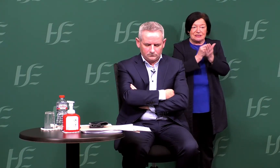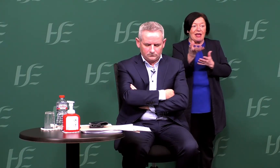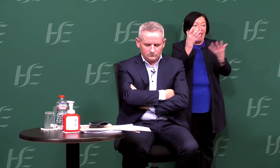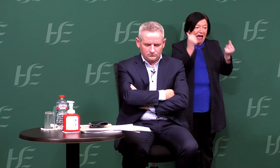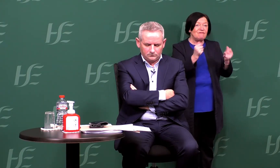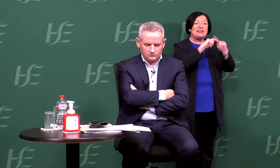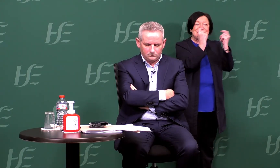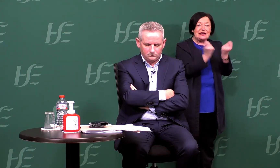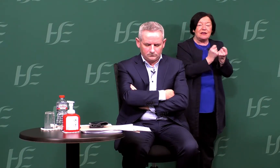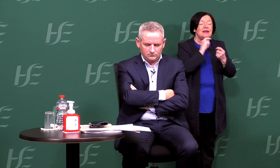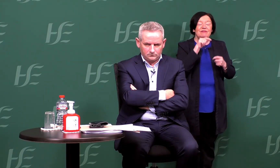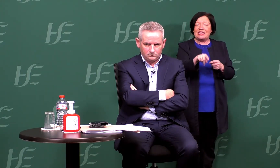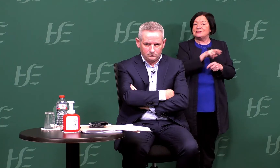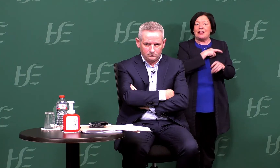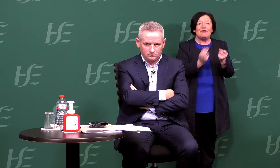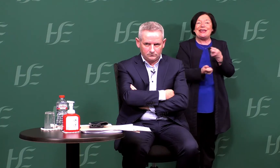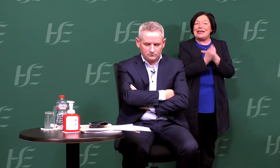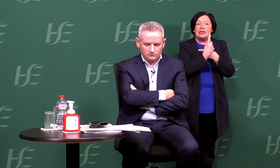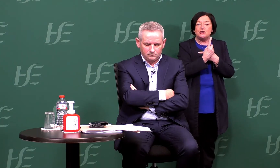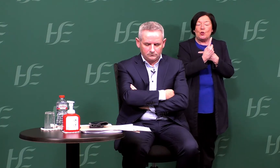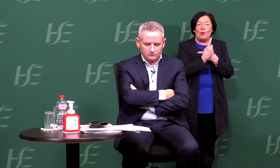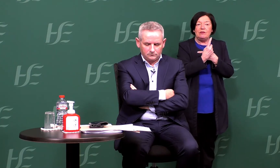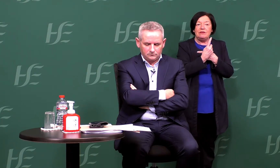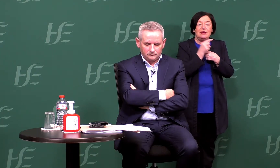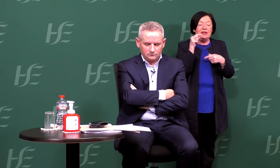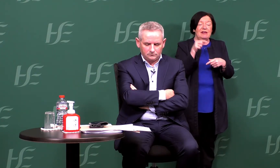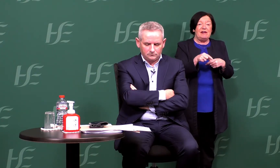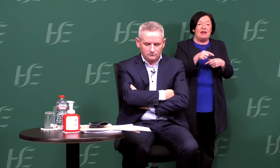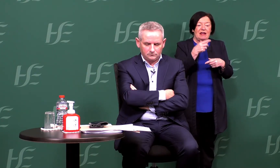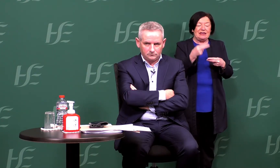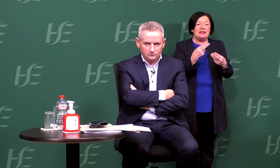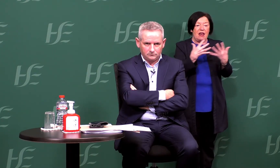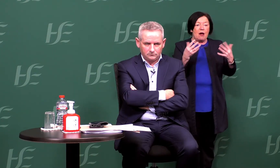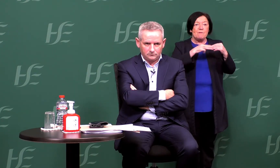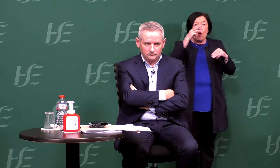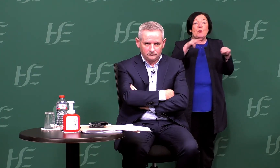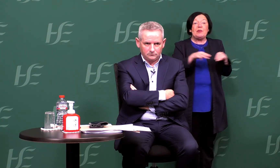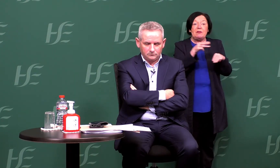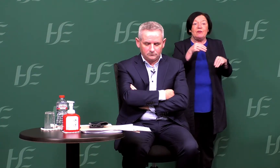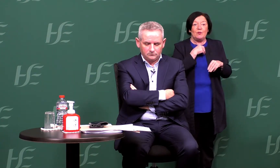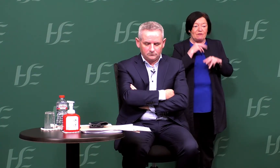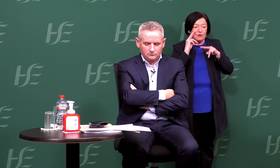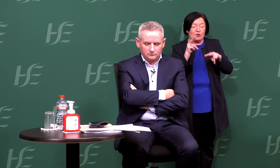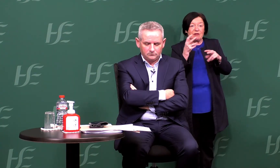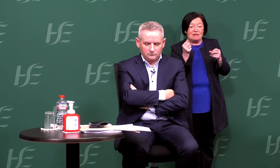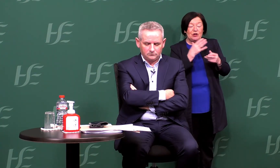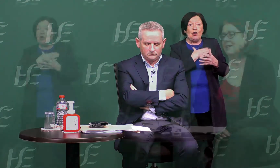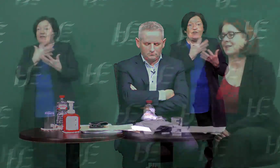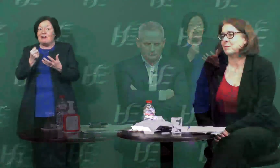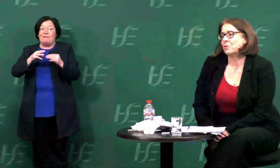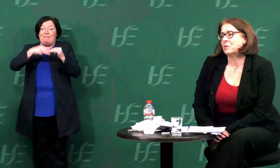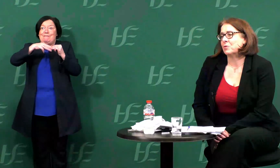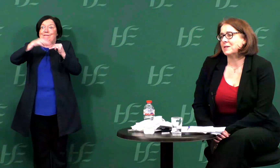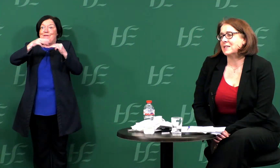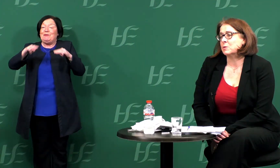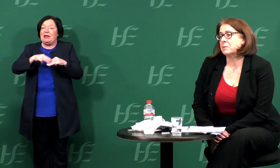teams, so that isn't the fundamental issue here in terms of the need to have a lot more people. Obviously, we'd love to have lots more people, but the important point is it was about